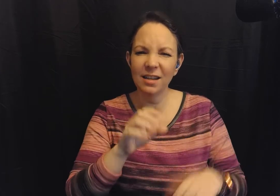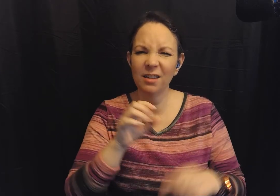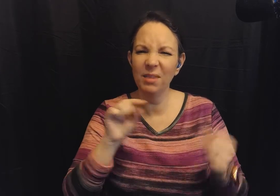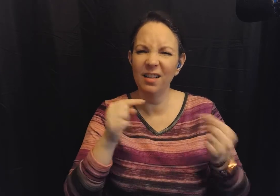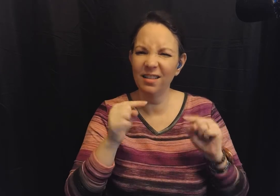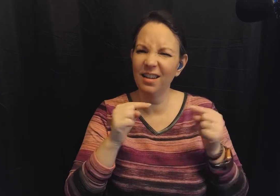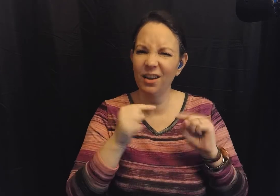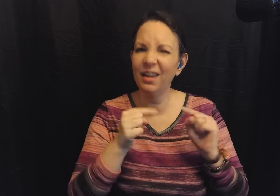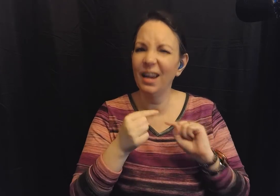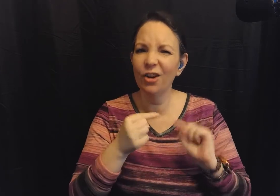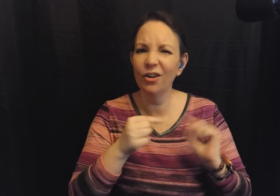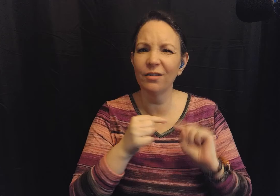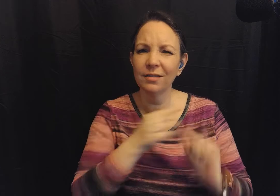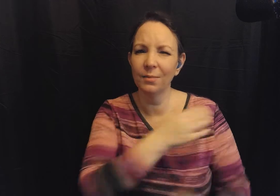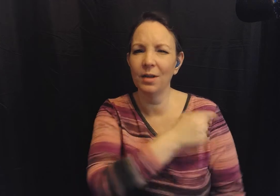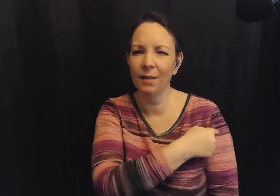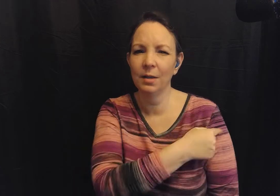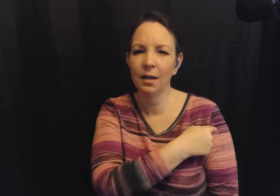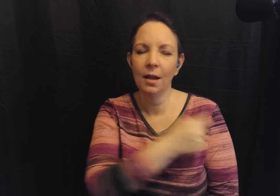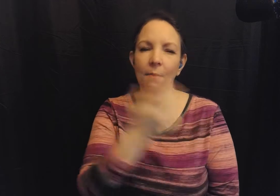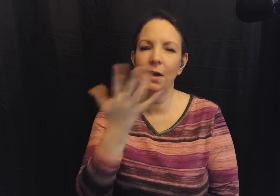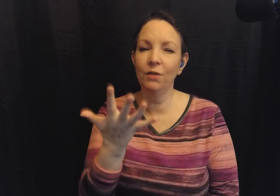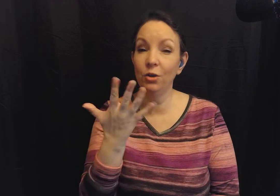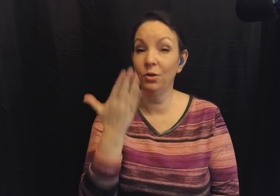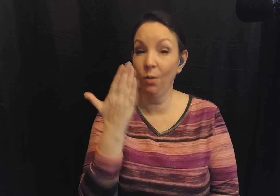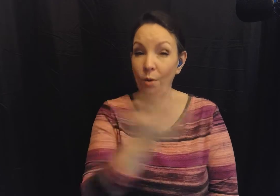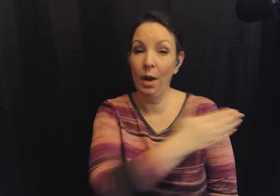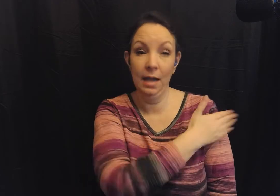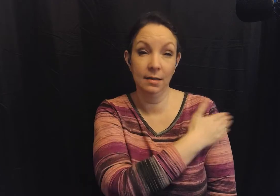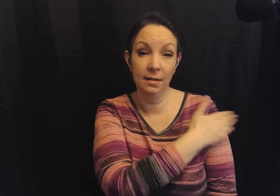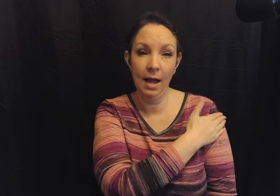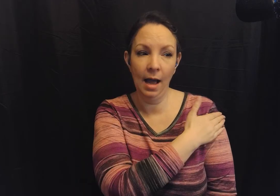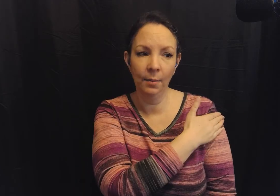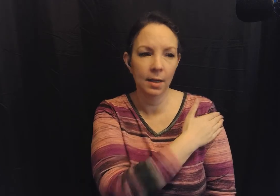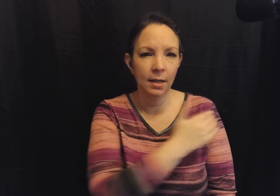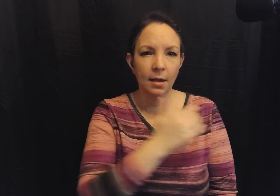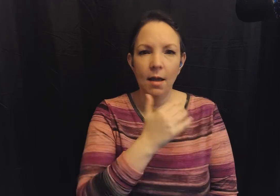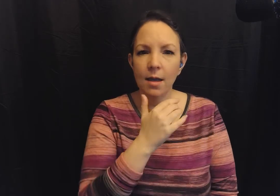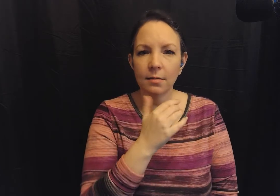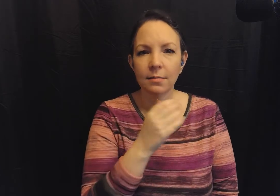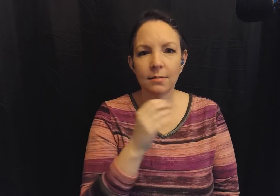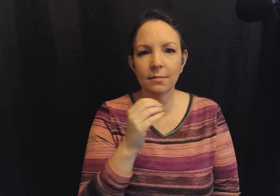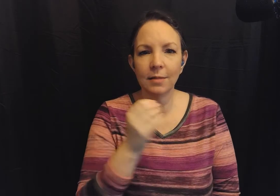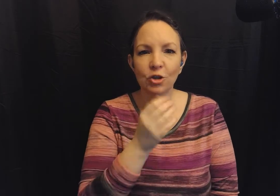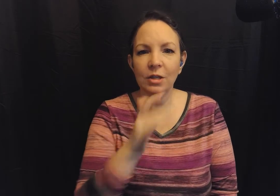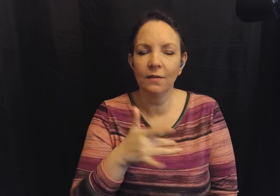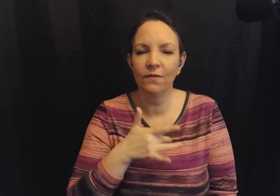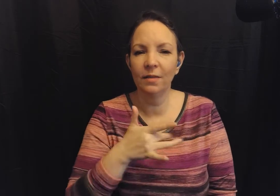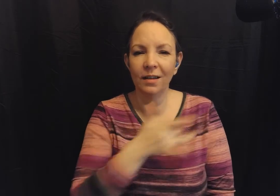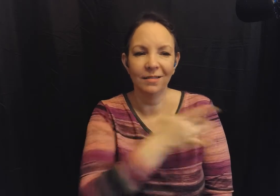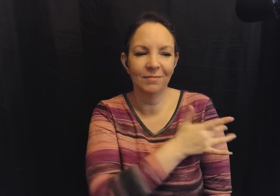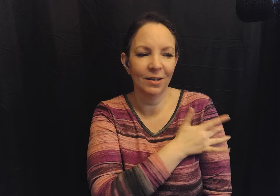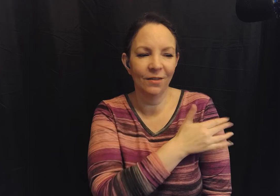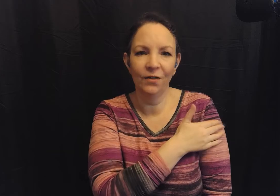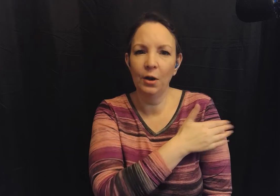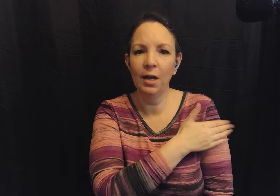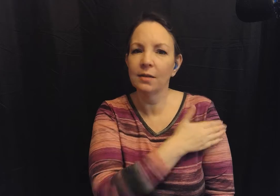it can hurt sometimes. But if you use your whole hand to tap, it's just a very